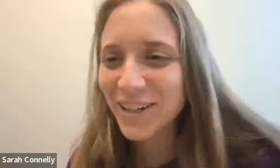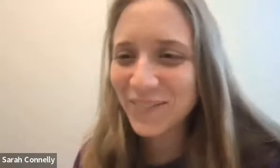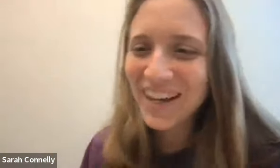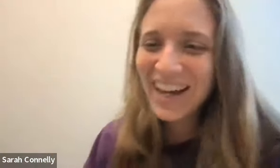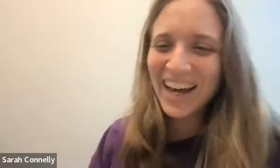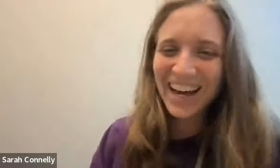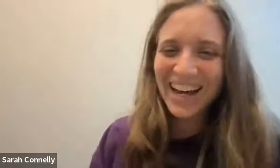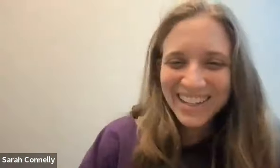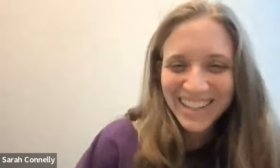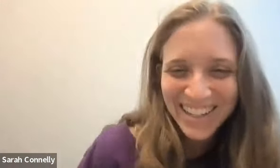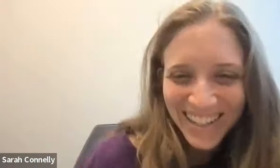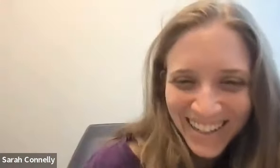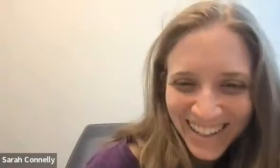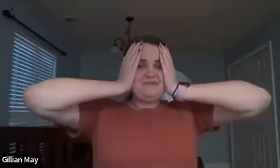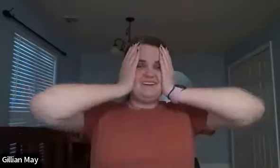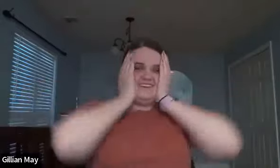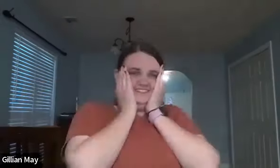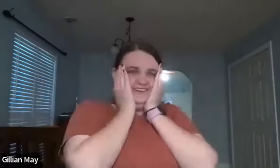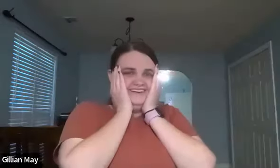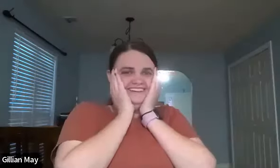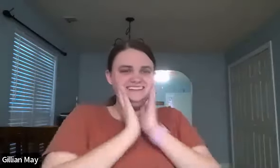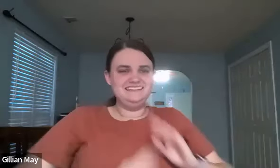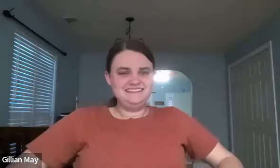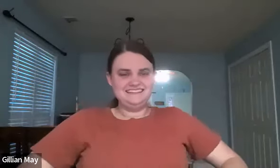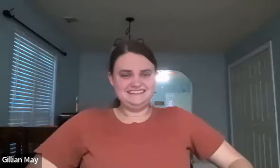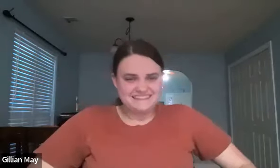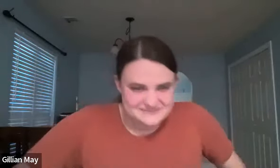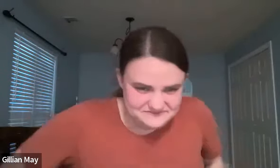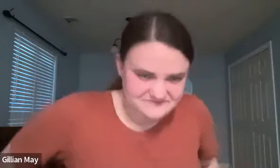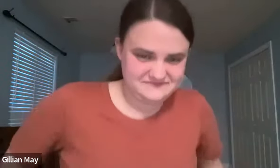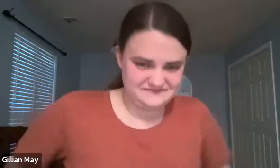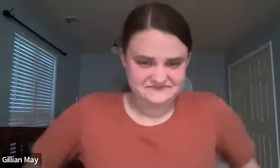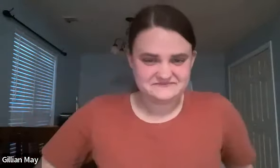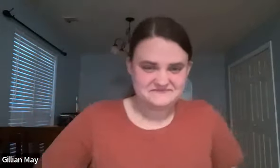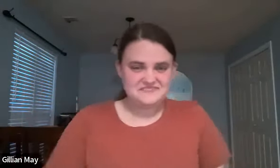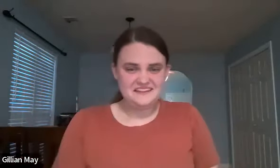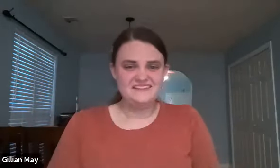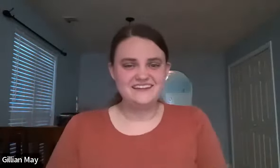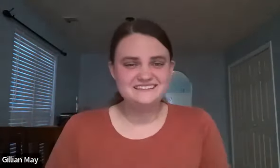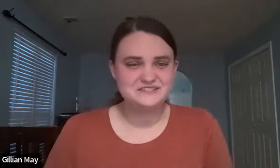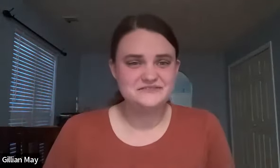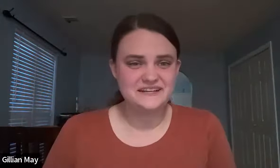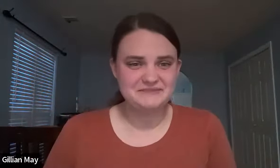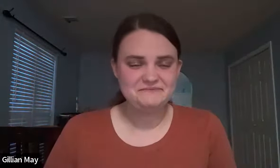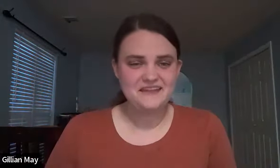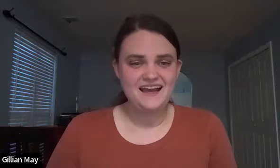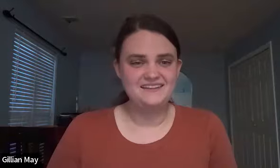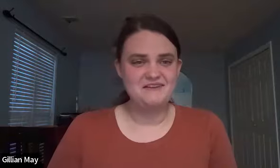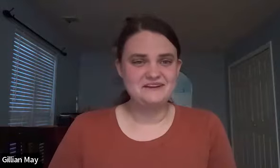room. Oh my gosh, Wait, y'all. what? I'm still at work. That's too funny. I love it.